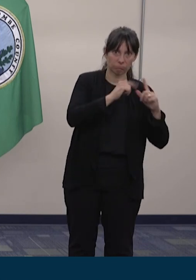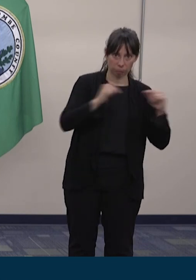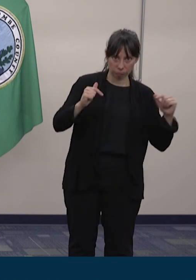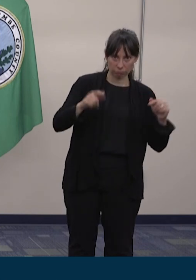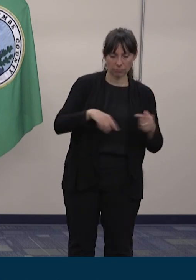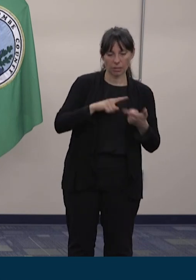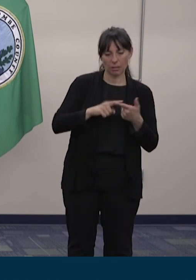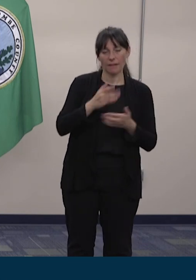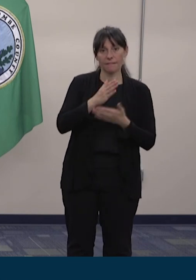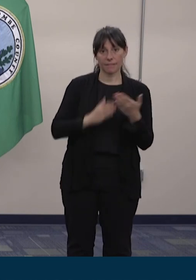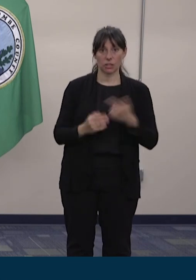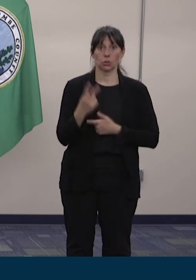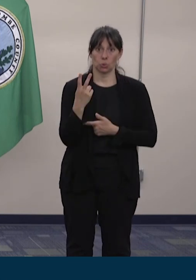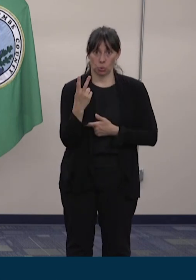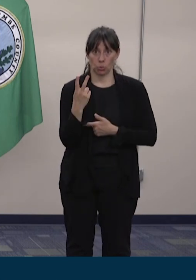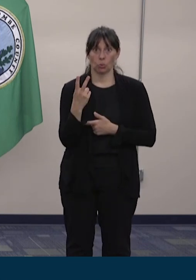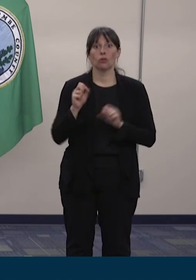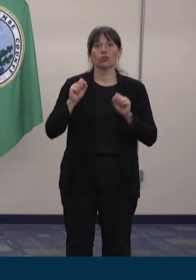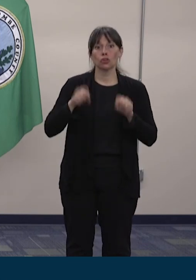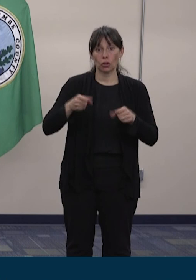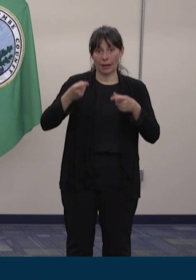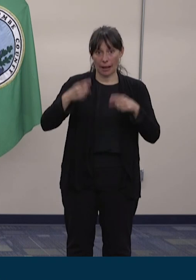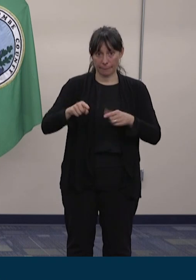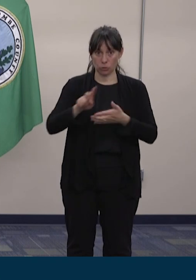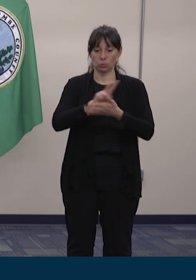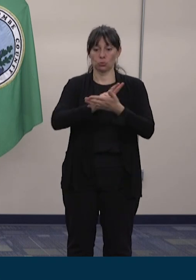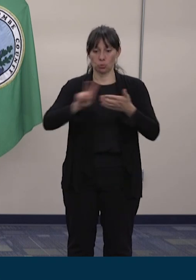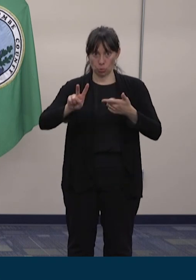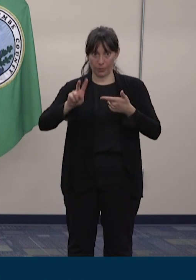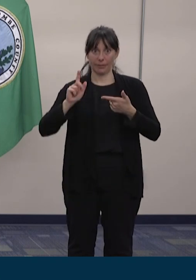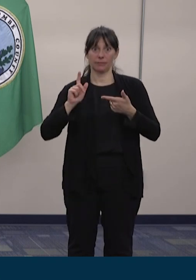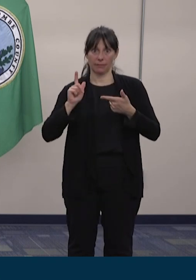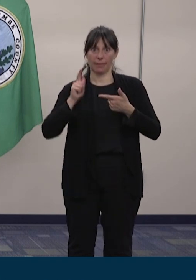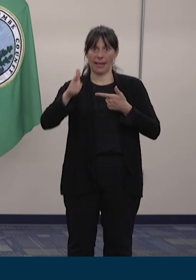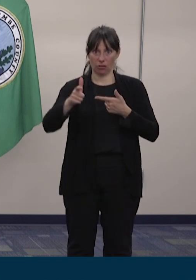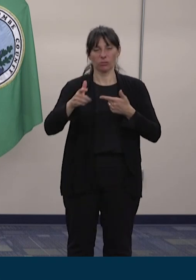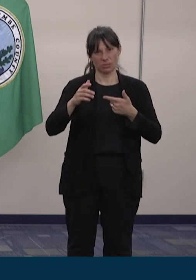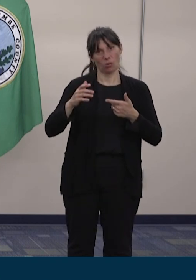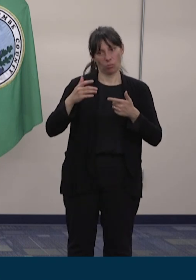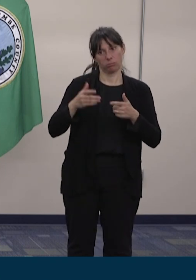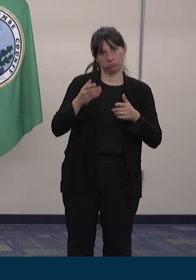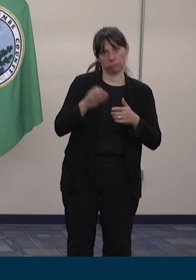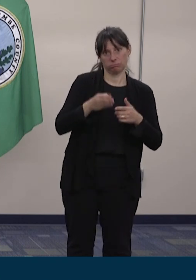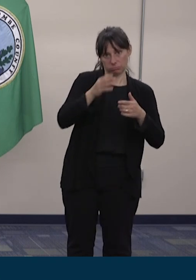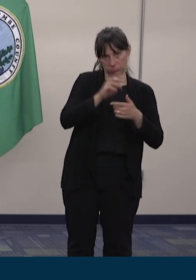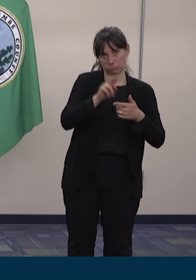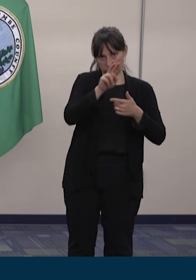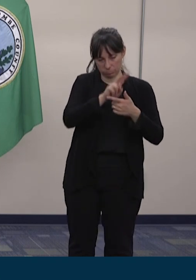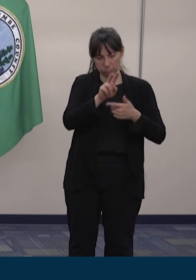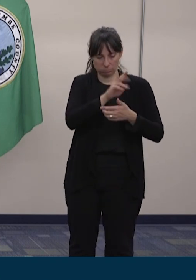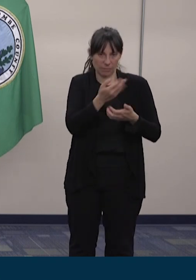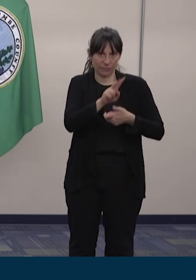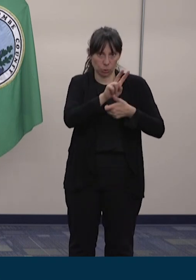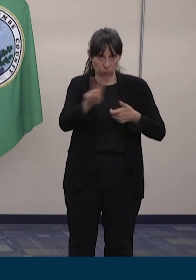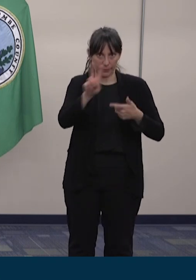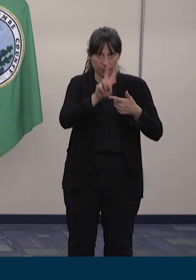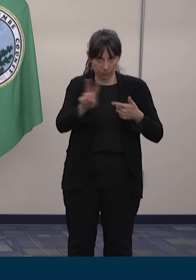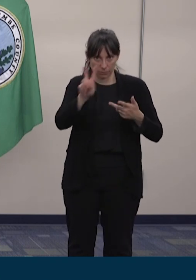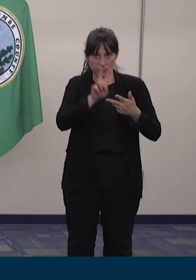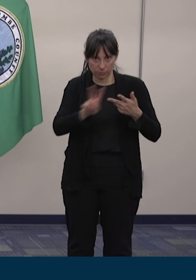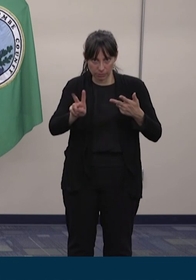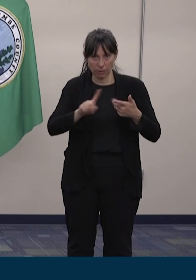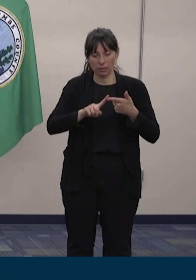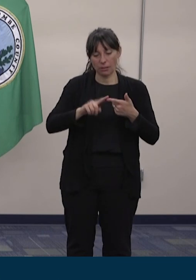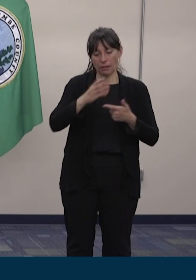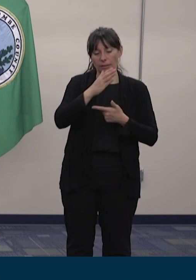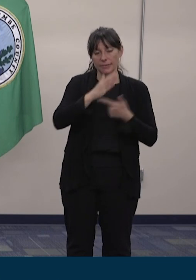comenzar después but de 2 a again 3 contingent semanas on que data empezó la showing fase that 1. COVID-19 trends are Y si moving es in a que las favorable tendencias direction. del COVID-19 Phase 2 is están likely to siendo